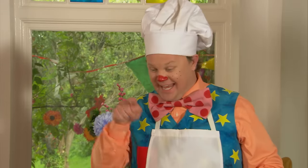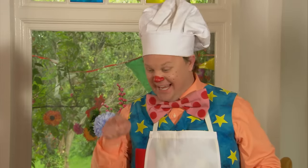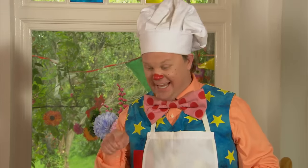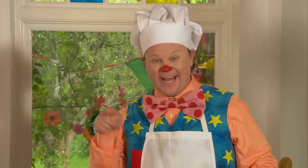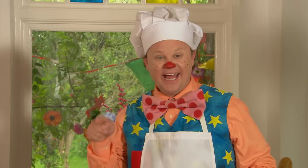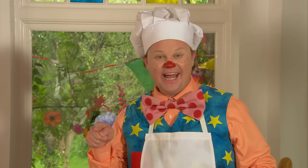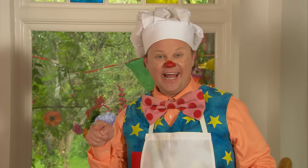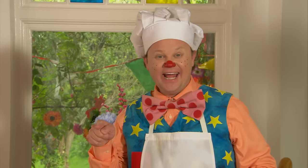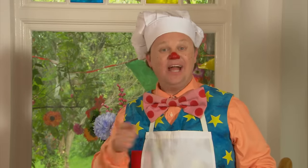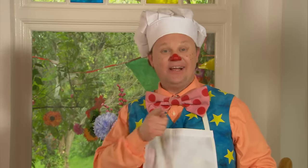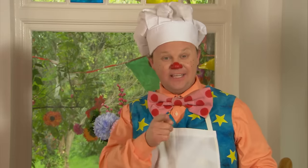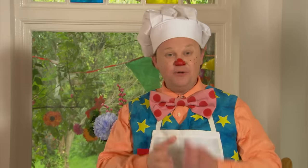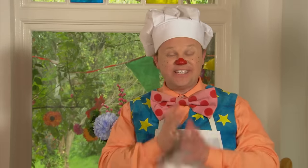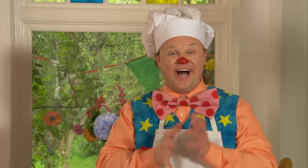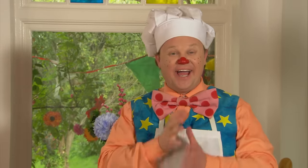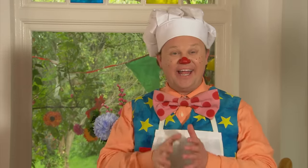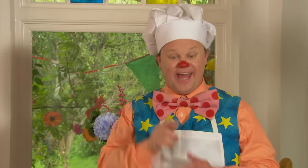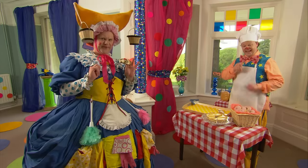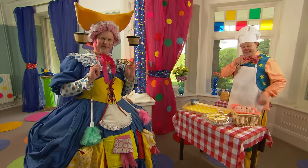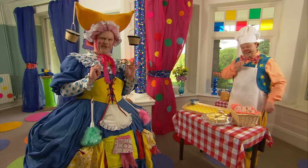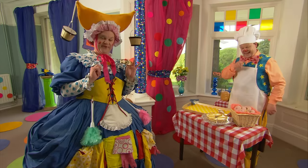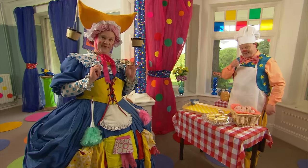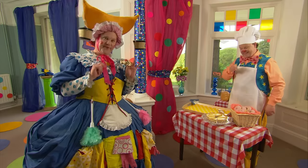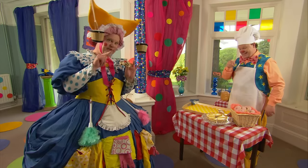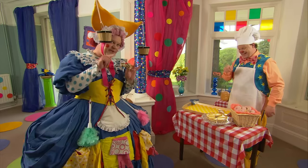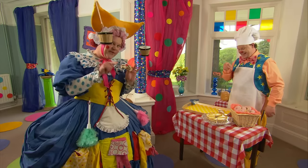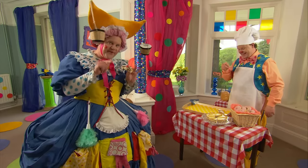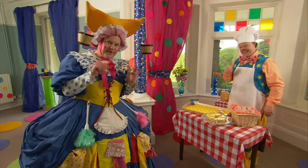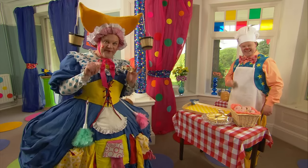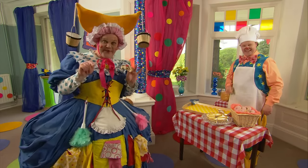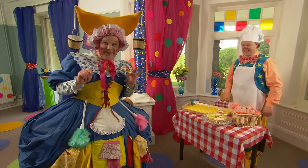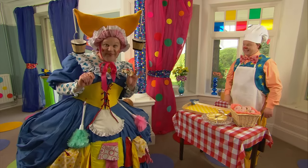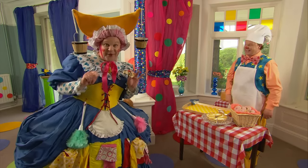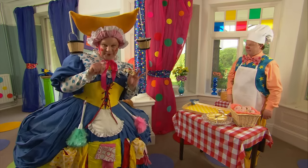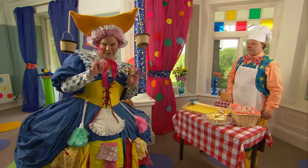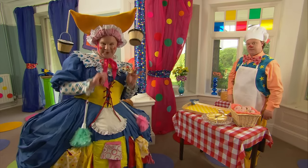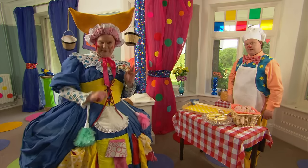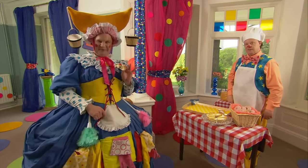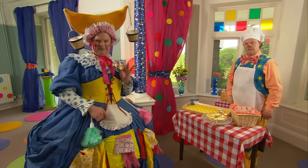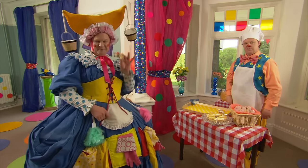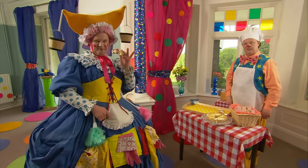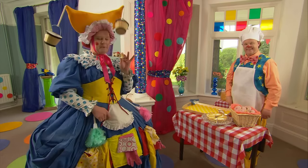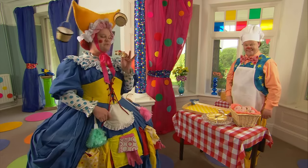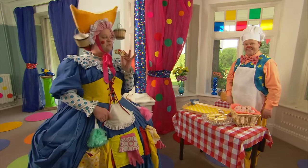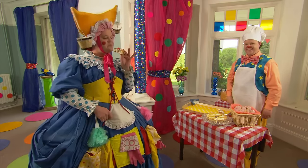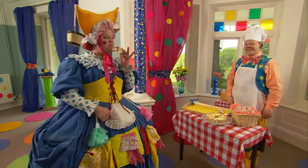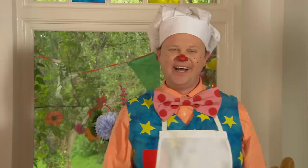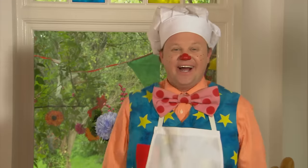Counting! New sign! Counting! Thank you, Mr. Tumble. Bye-bye, Mr.